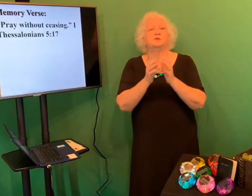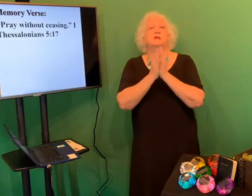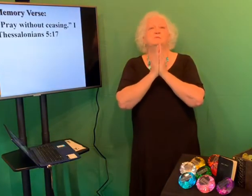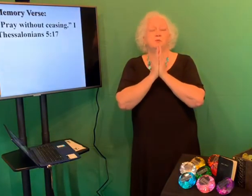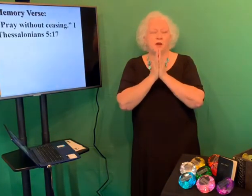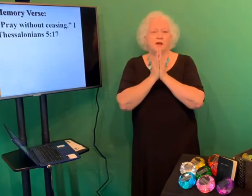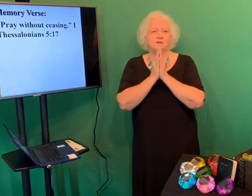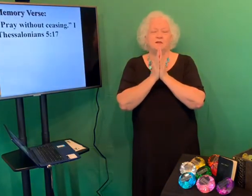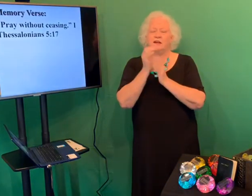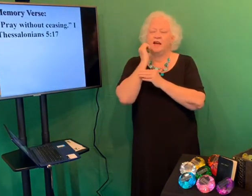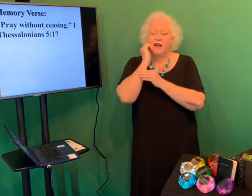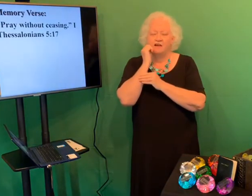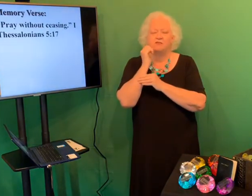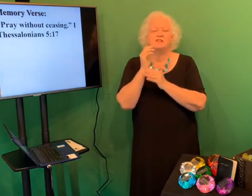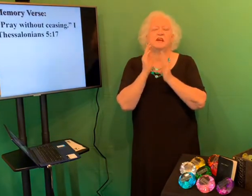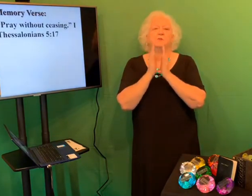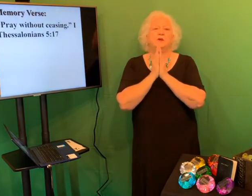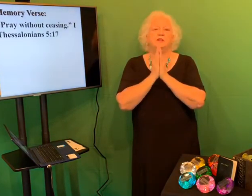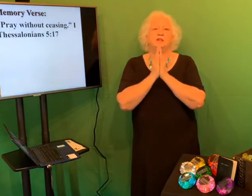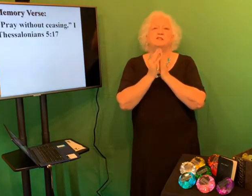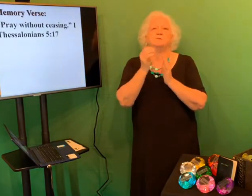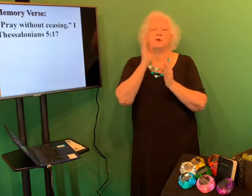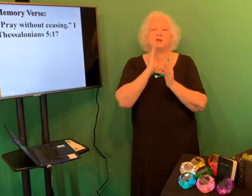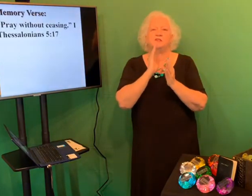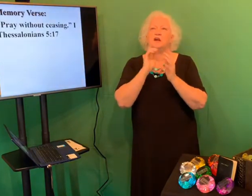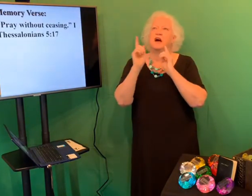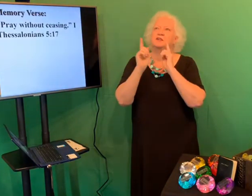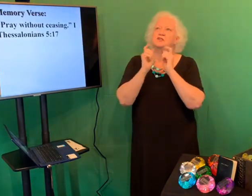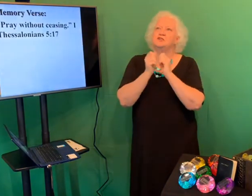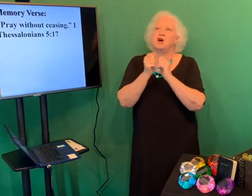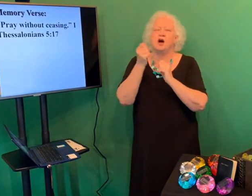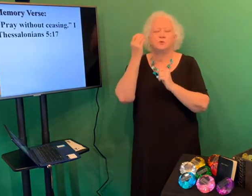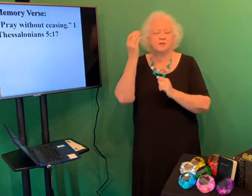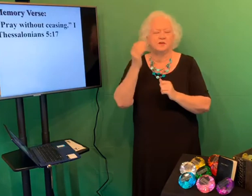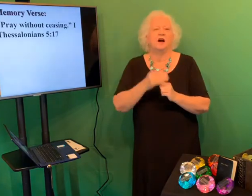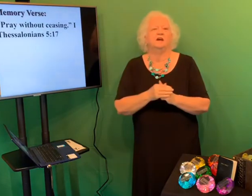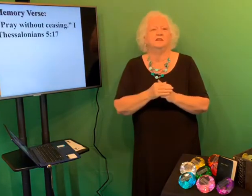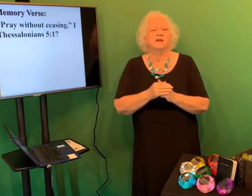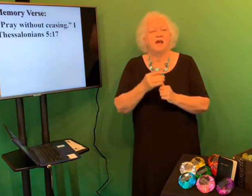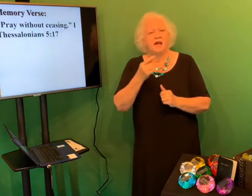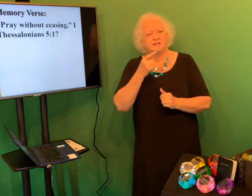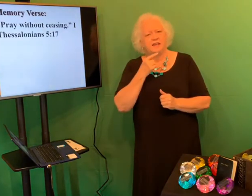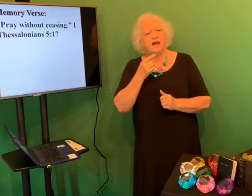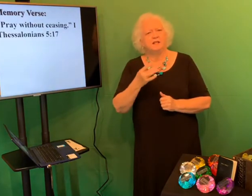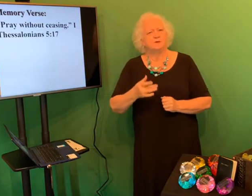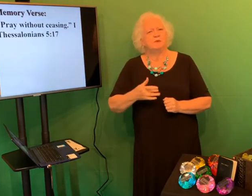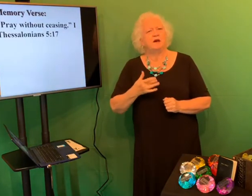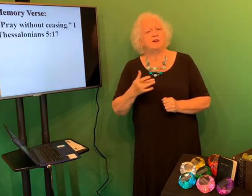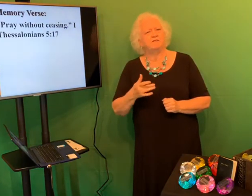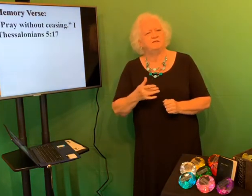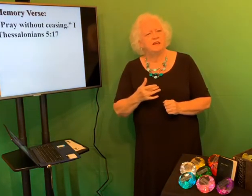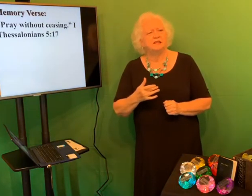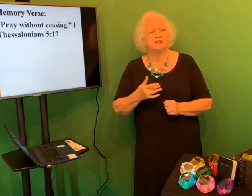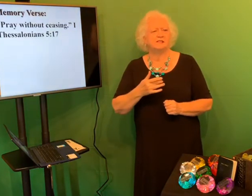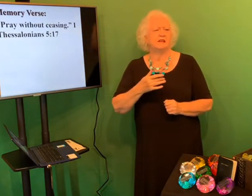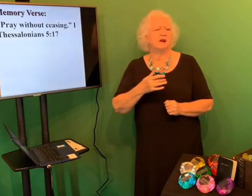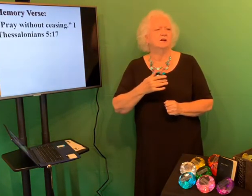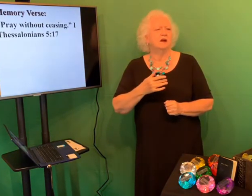continually pray. Every day we need to pray to God, to talk with God. and tell him about our feelings and